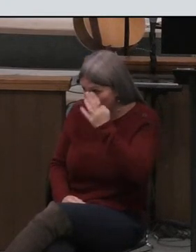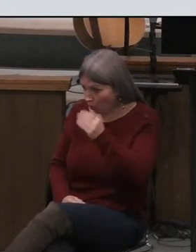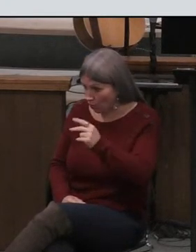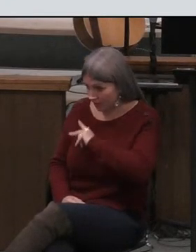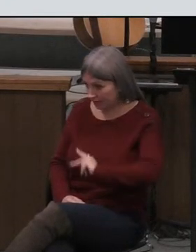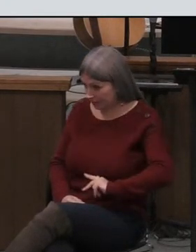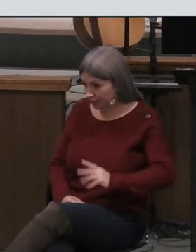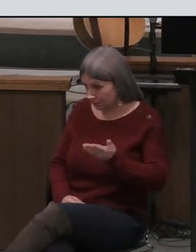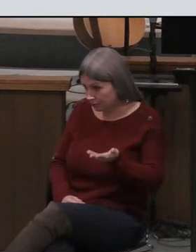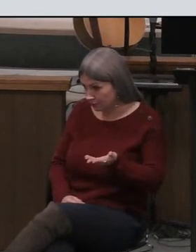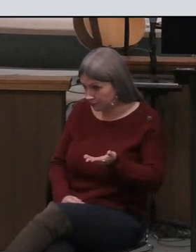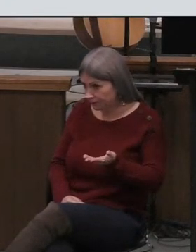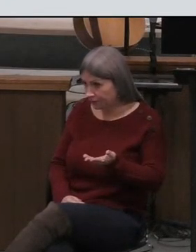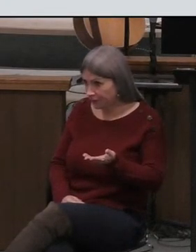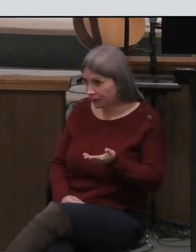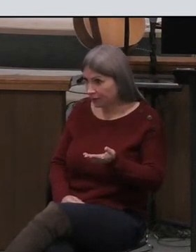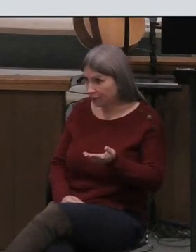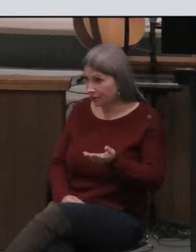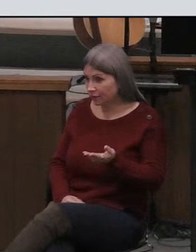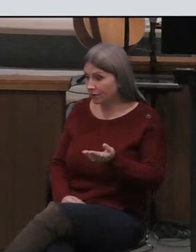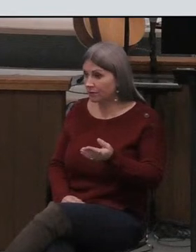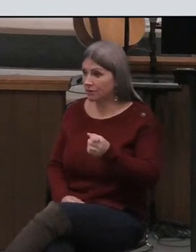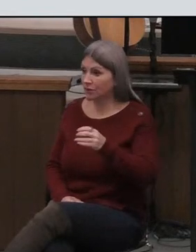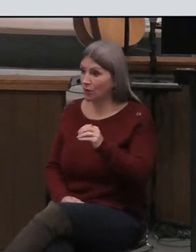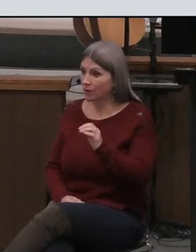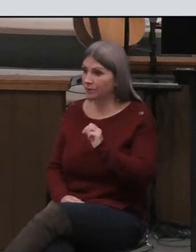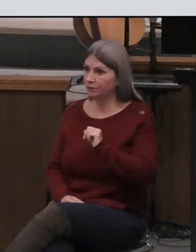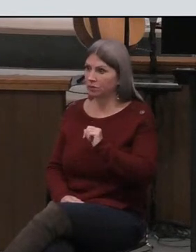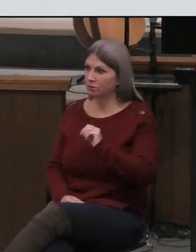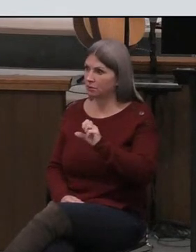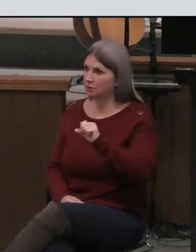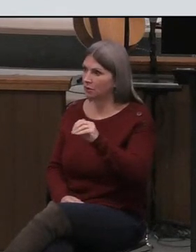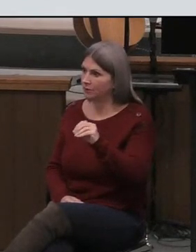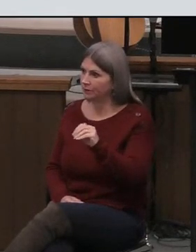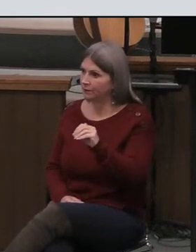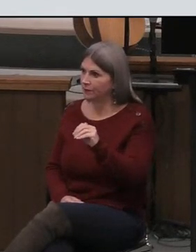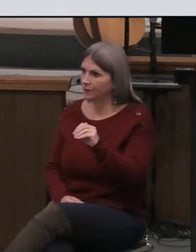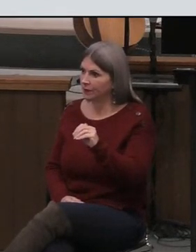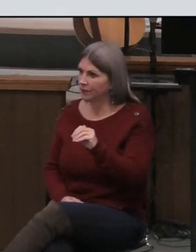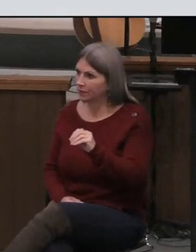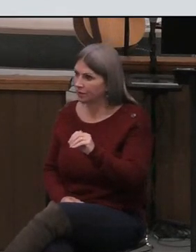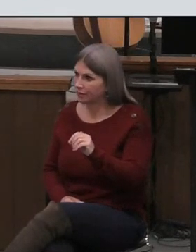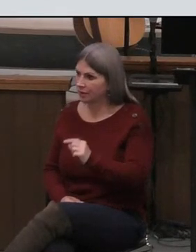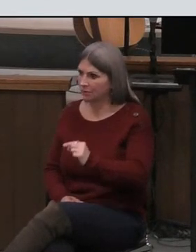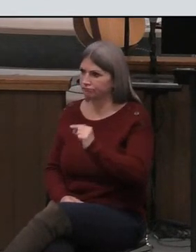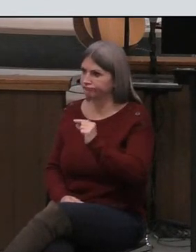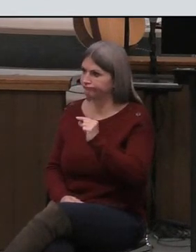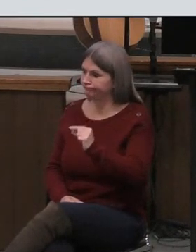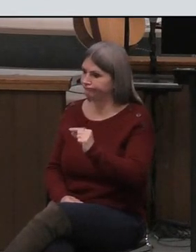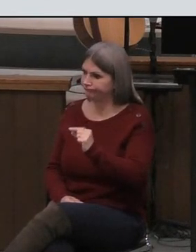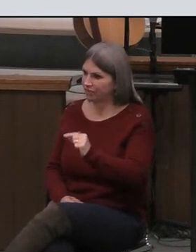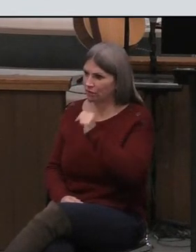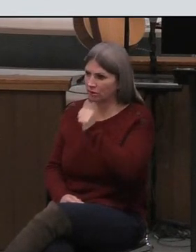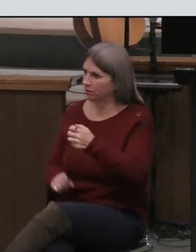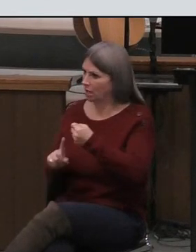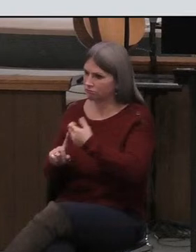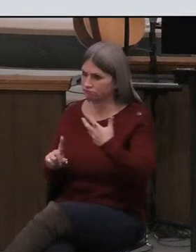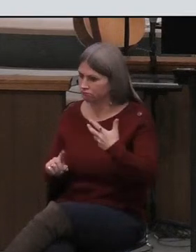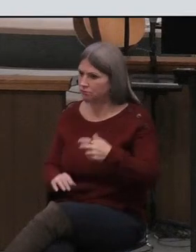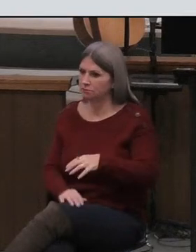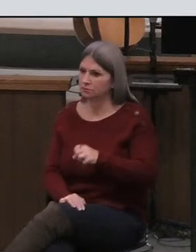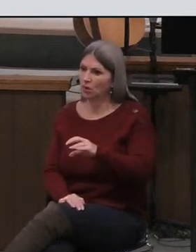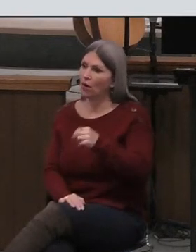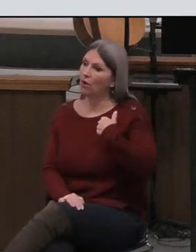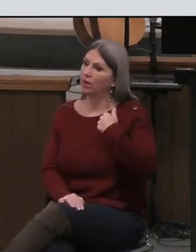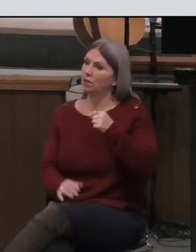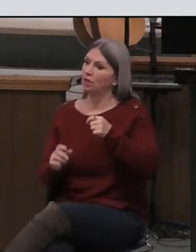kingdom. That's a paraphrase. But that's the gist. So I want to take a look at Paul's